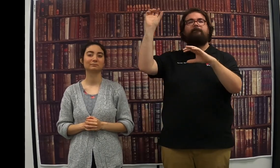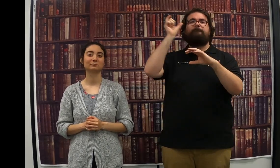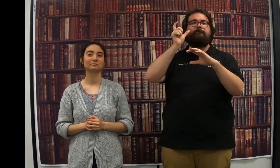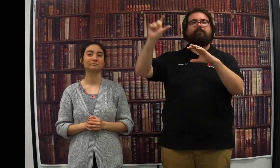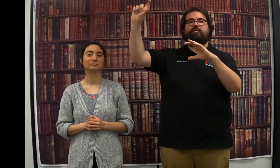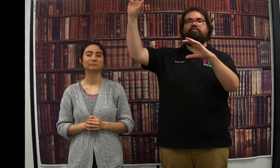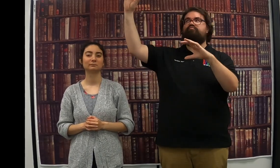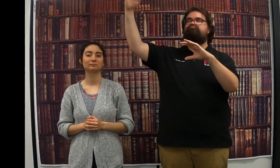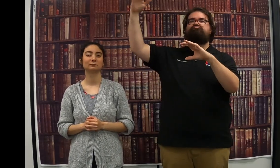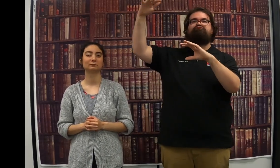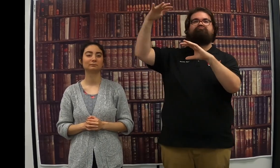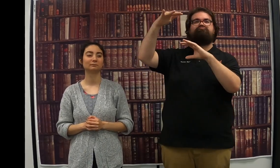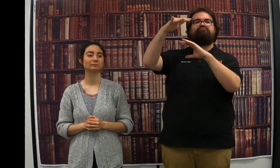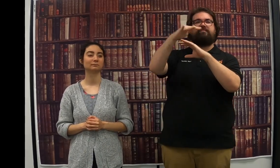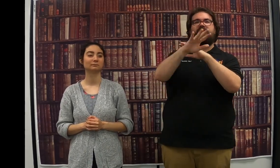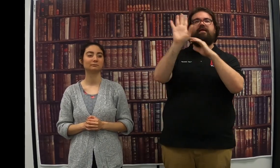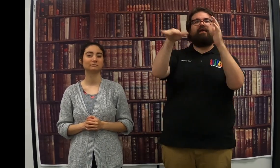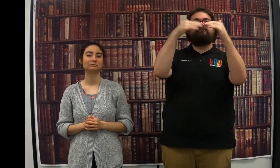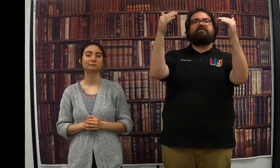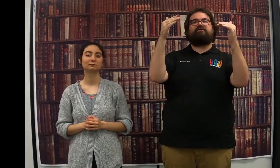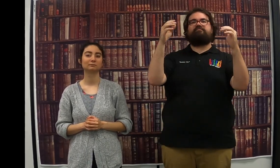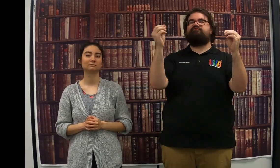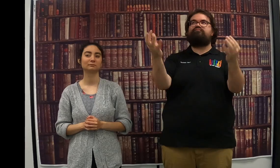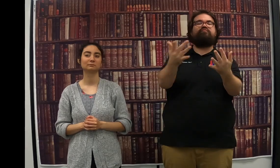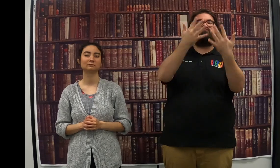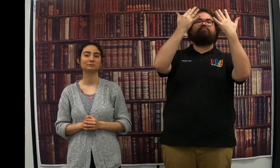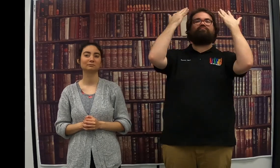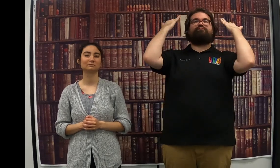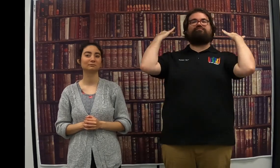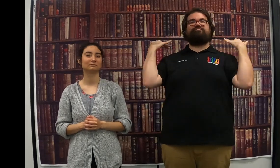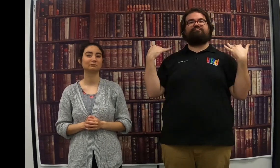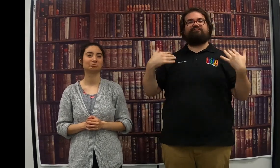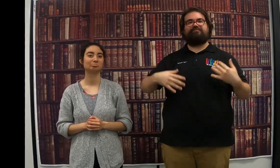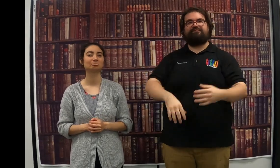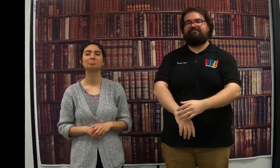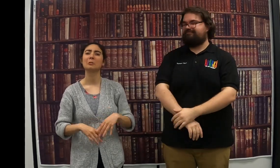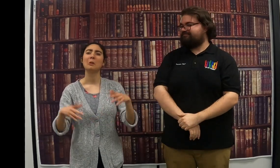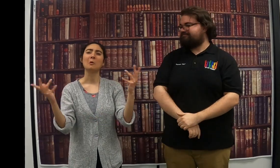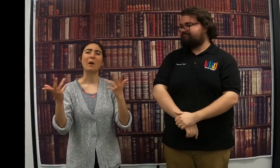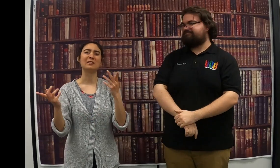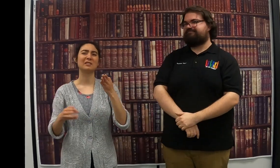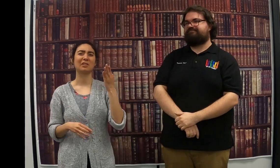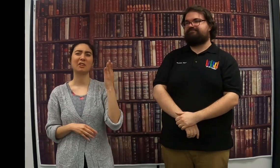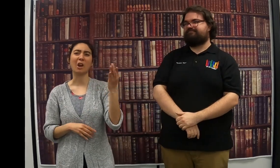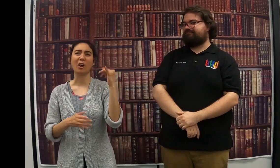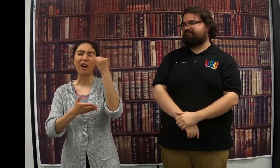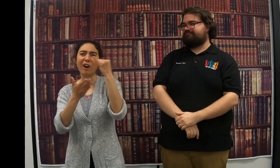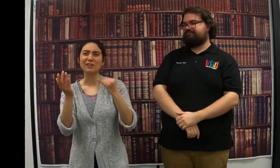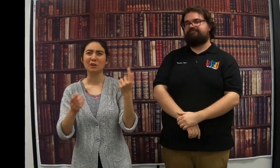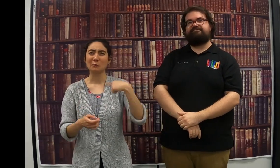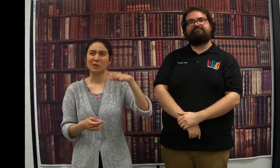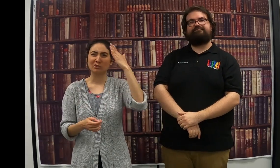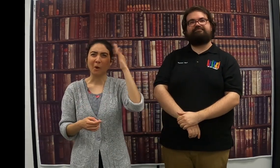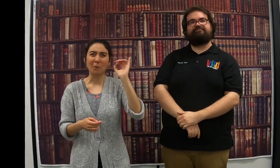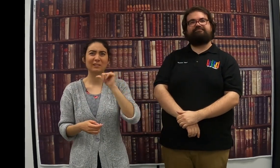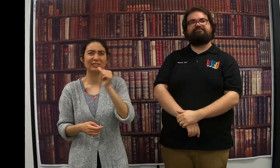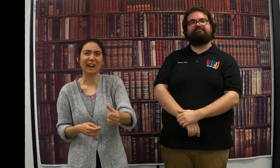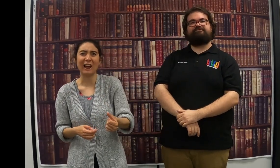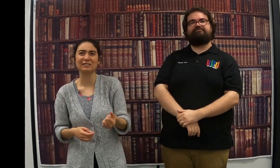rains out her beams, and heaven is overflowed. What thou art, we know not.